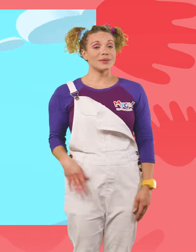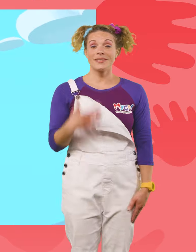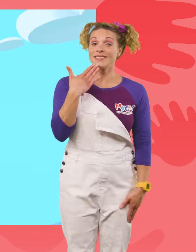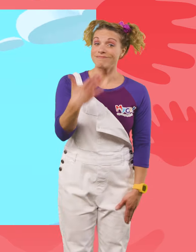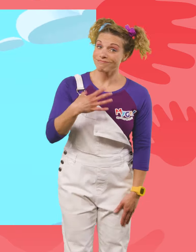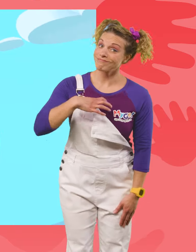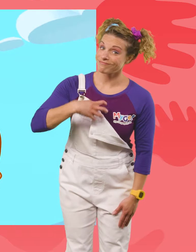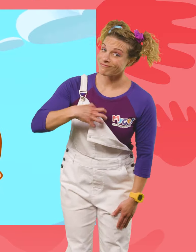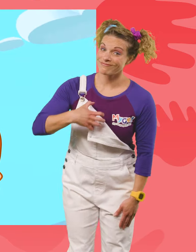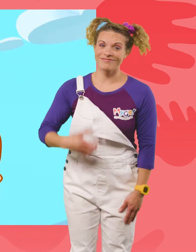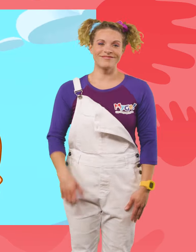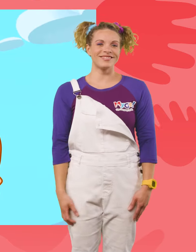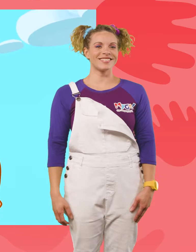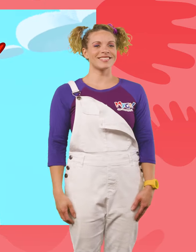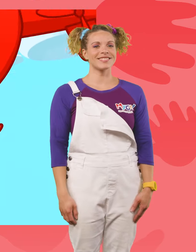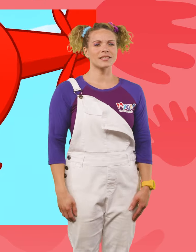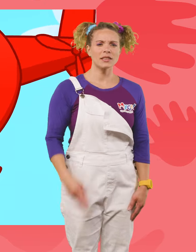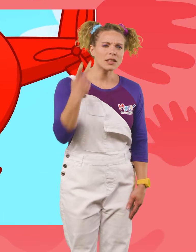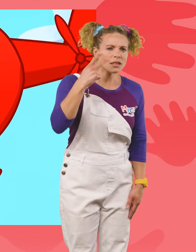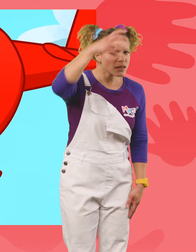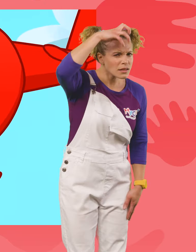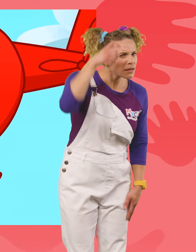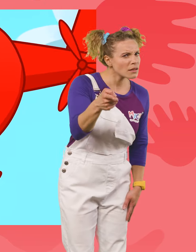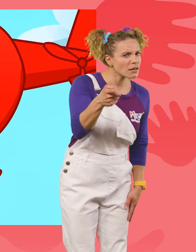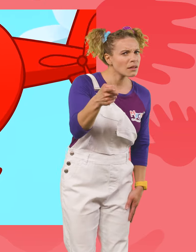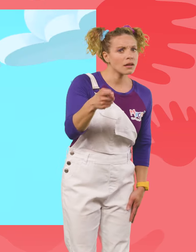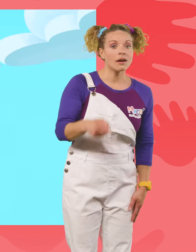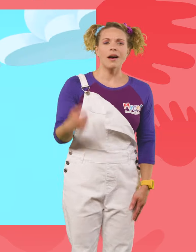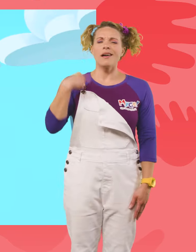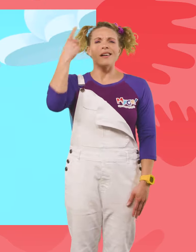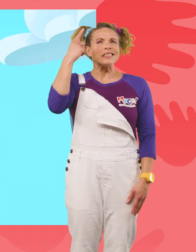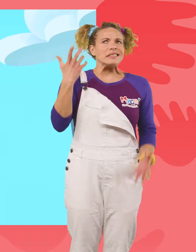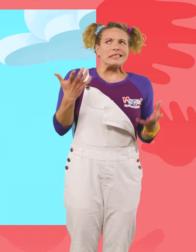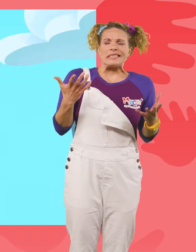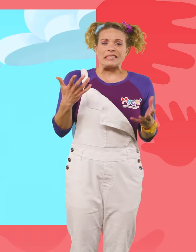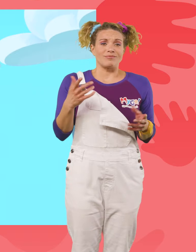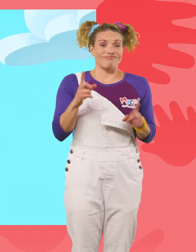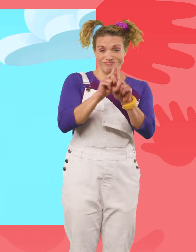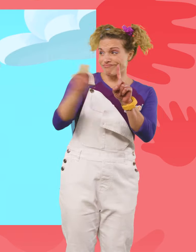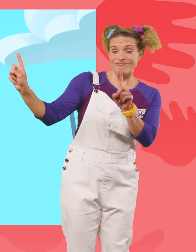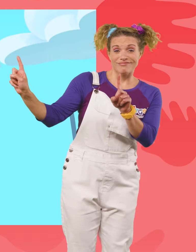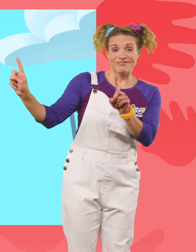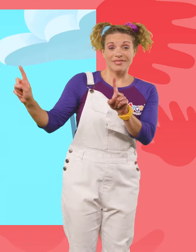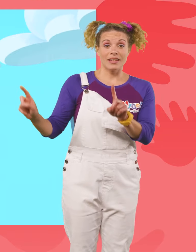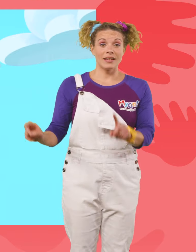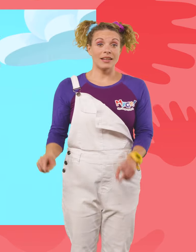Phew! Thanks, Morphle. You see Mila? I think she went that